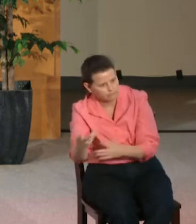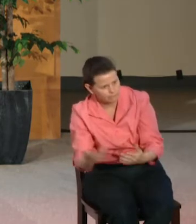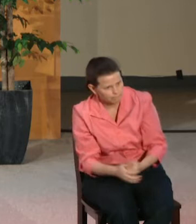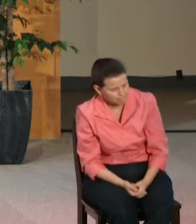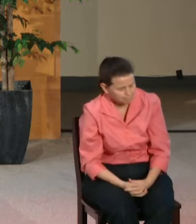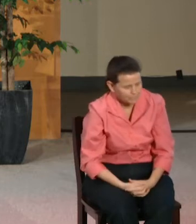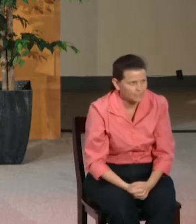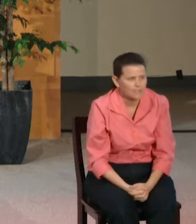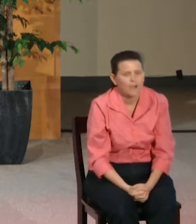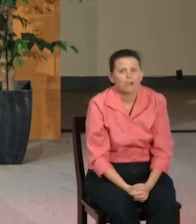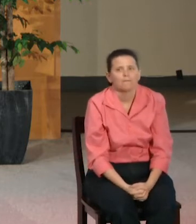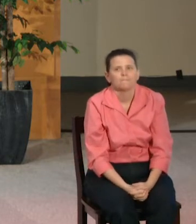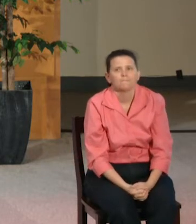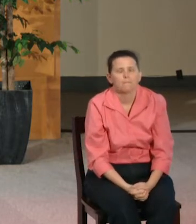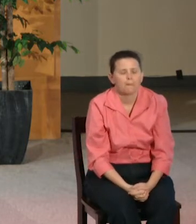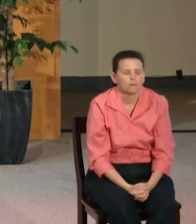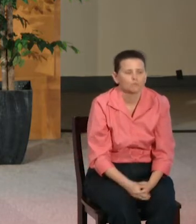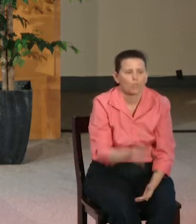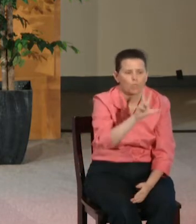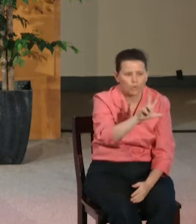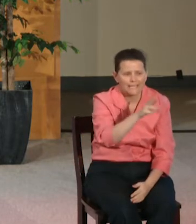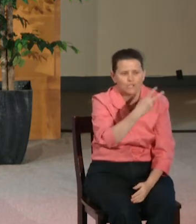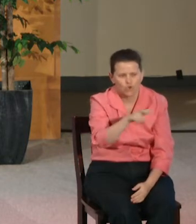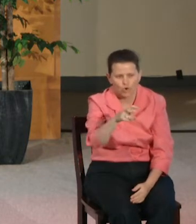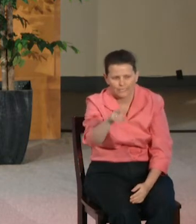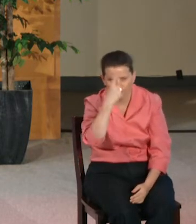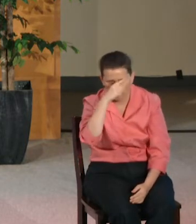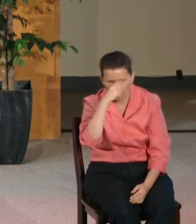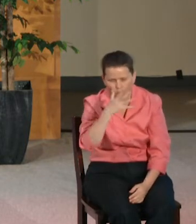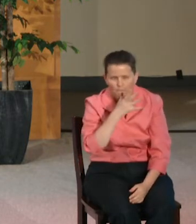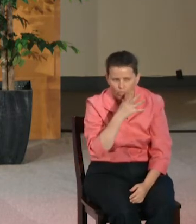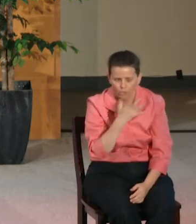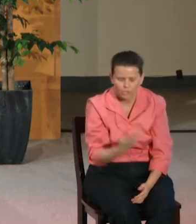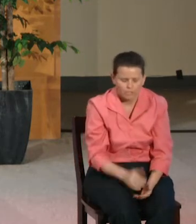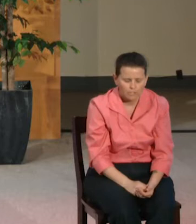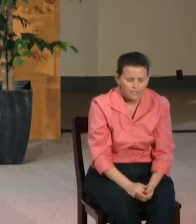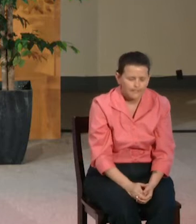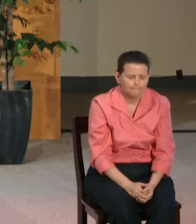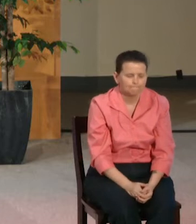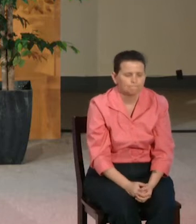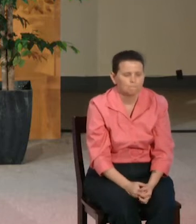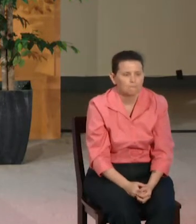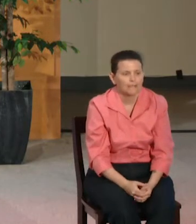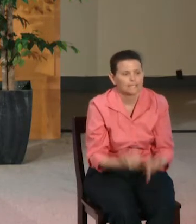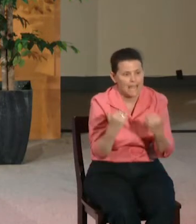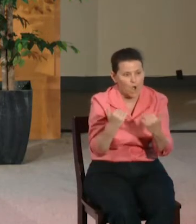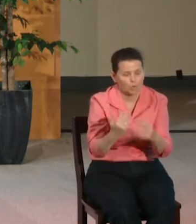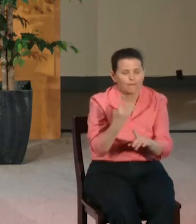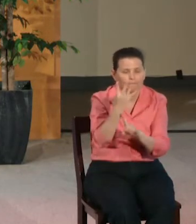back. Right? So that's three journeys for the mothers. So by the time they get back there, we're only about 4 months into the